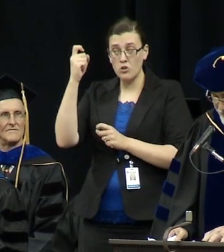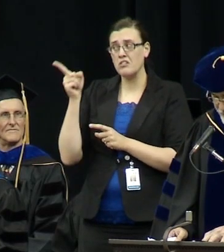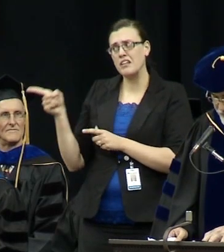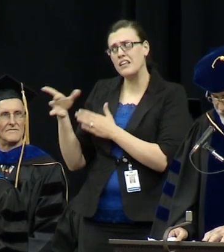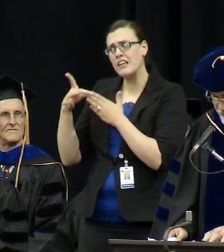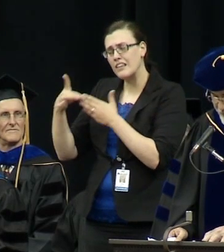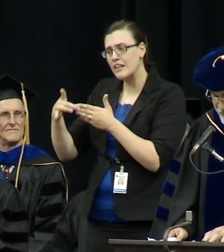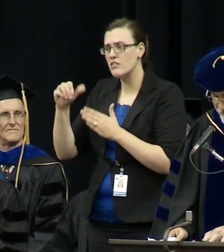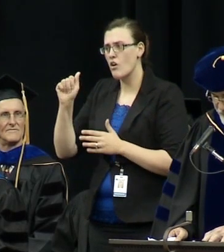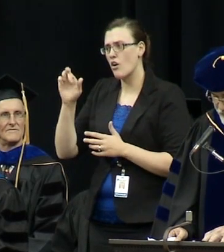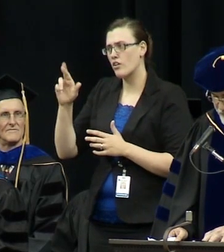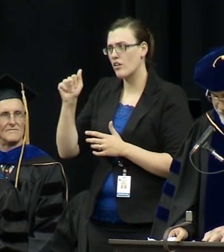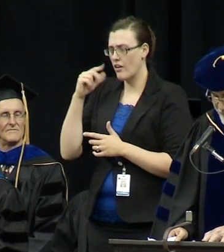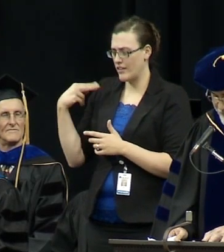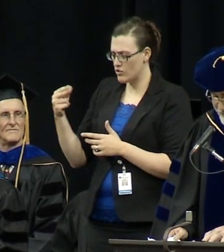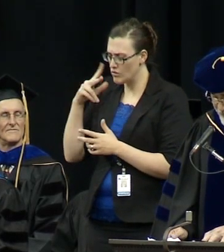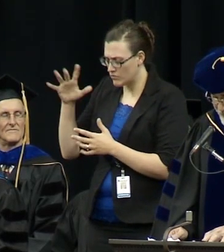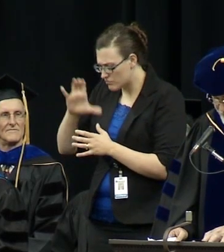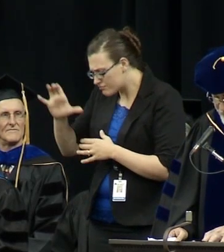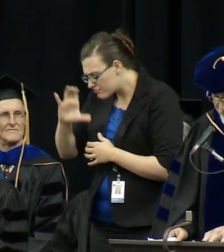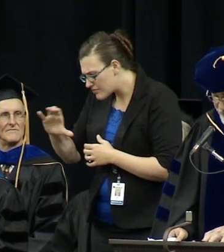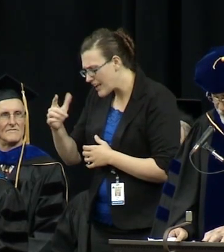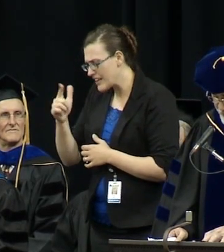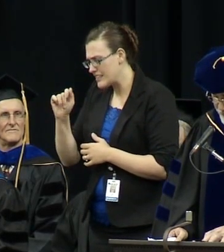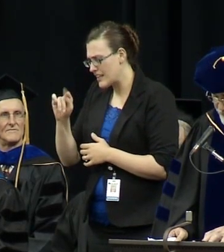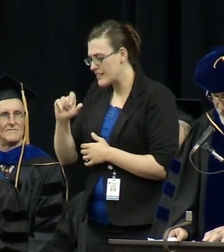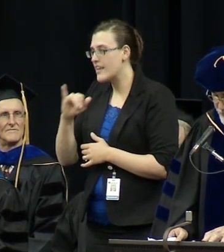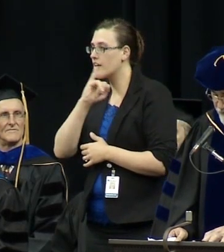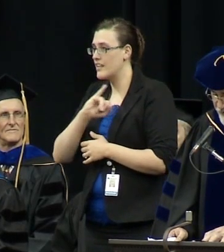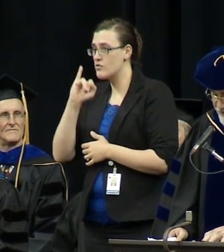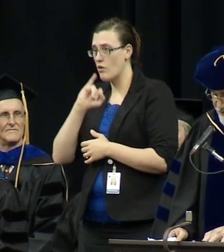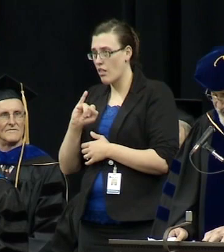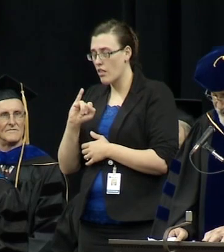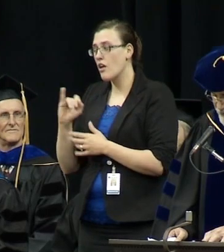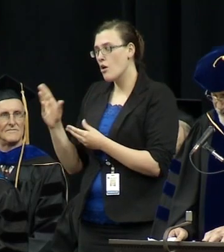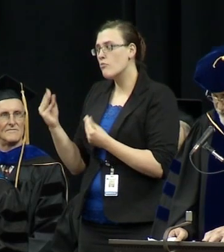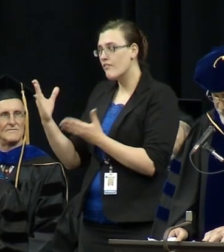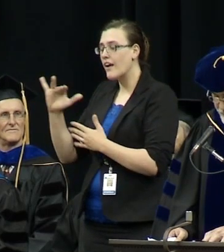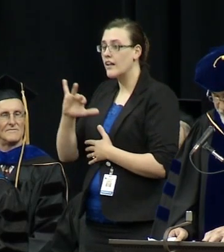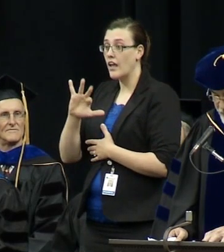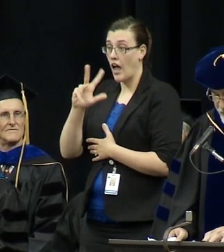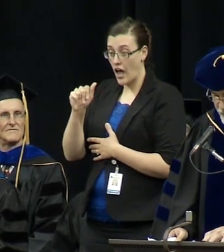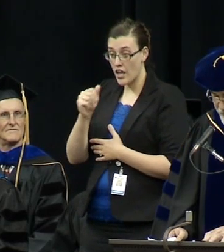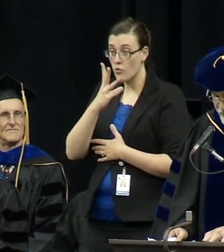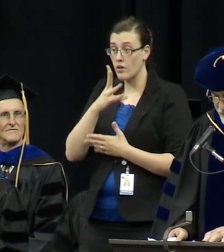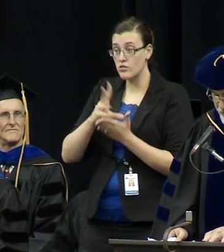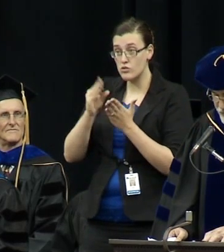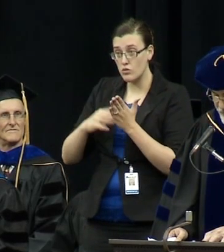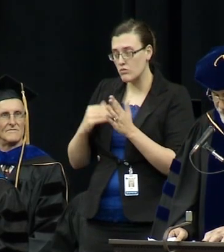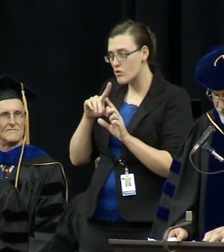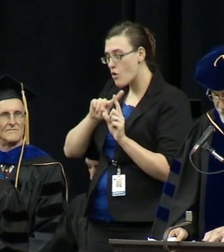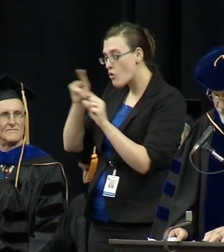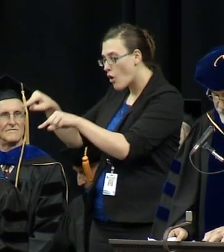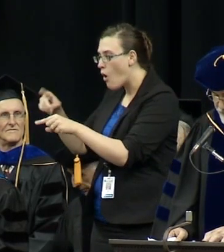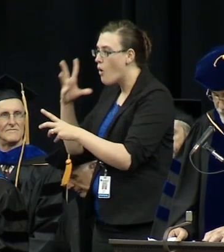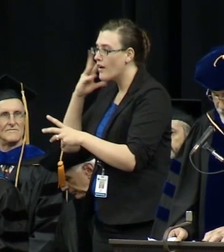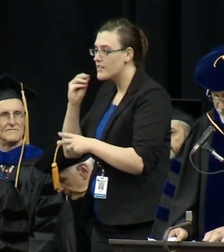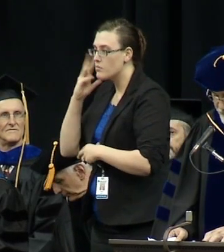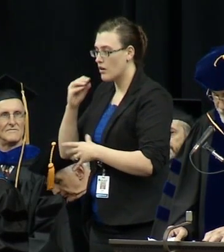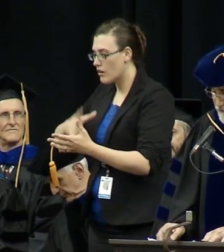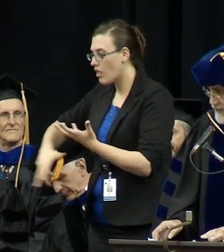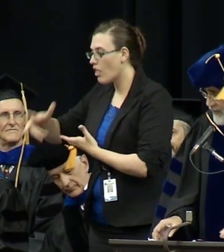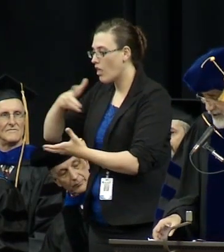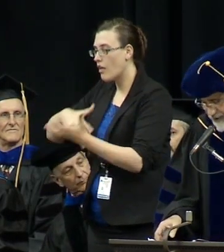an archaeological excavation at Tel Azeka in Israel, providing Iowa students with research and travel experiences